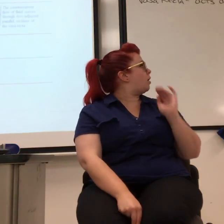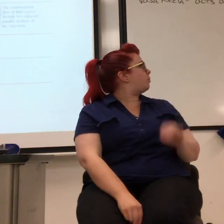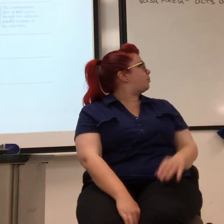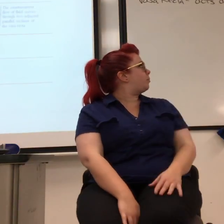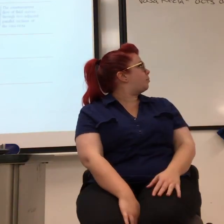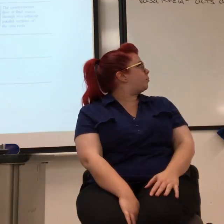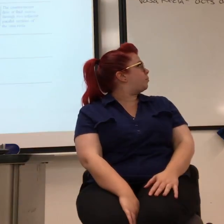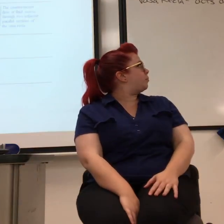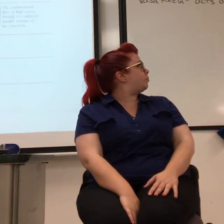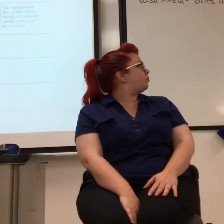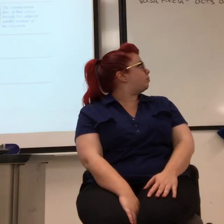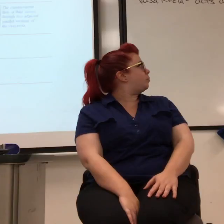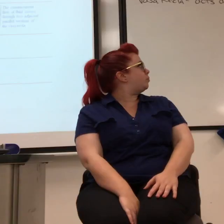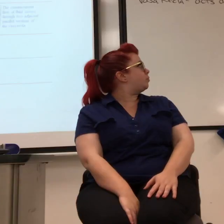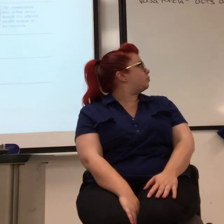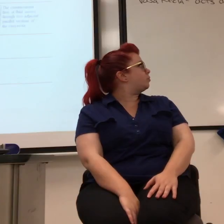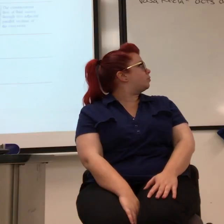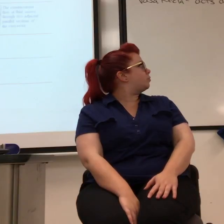preserving